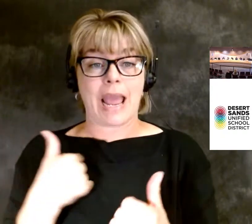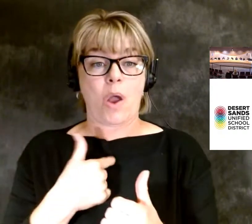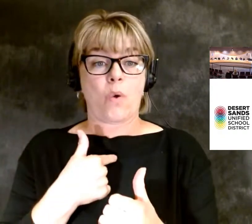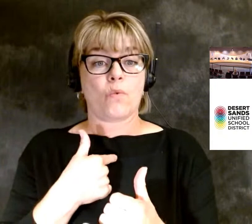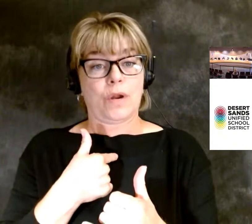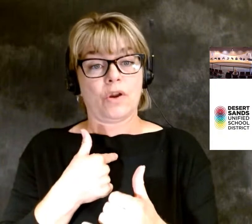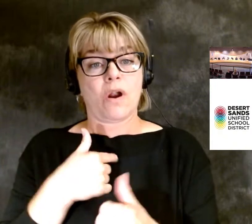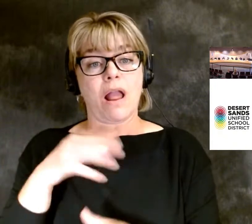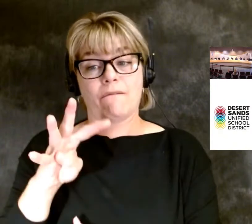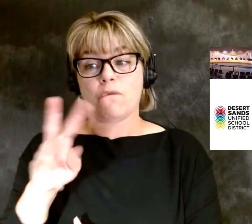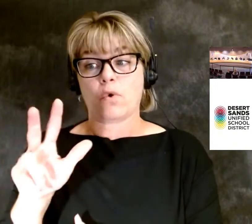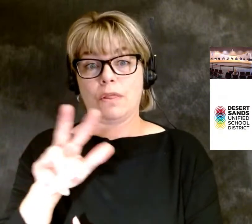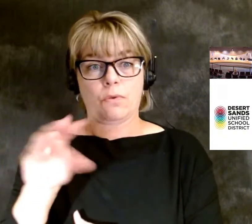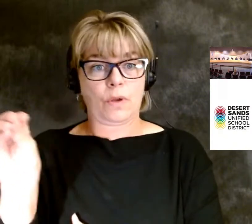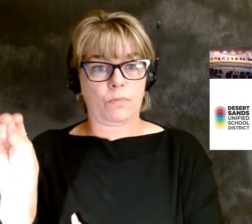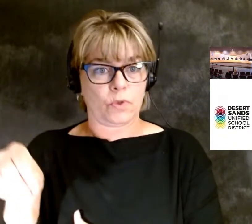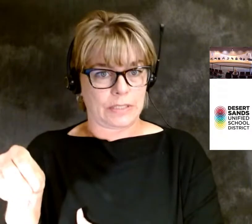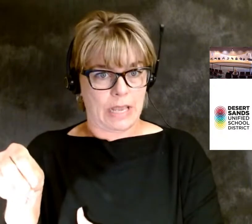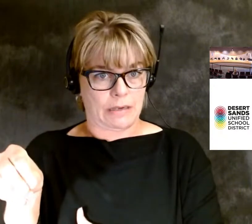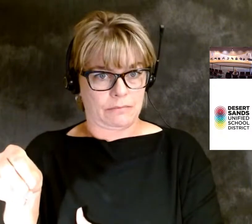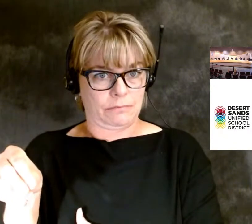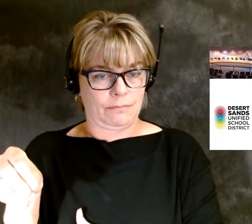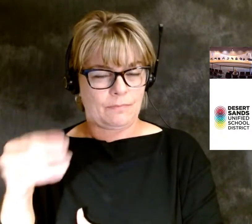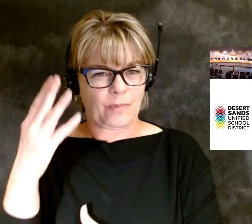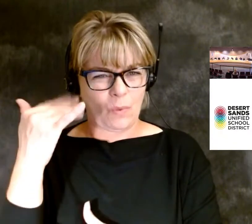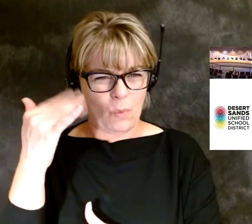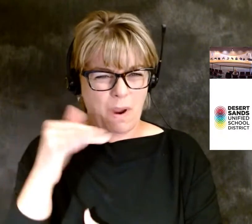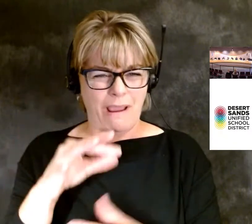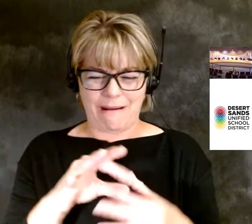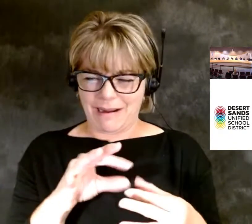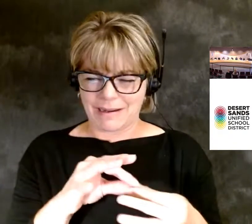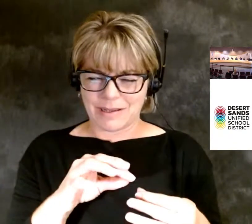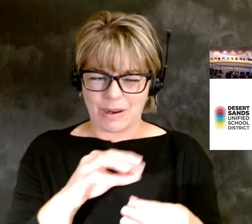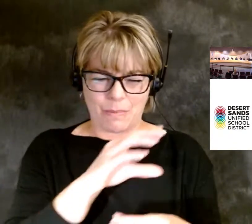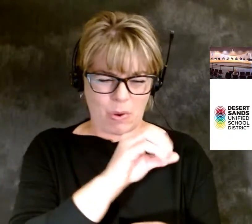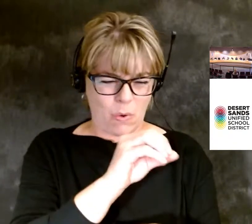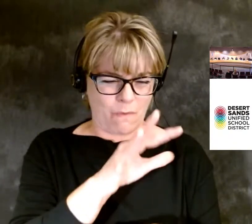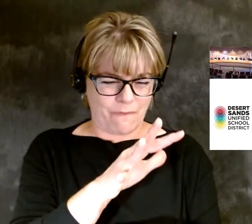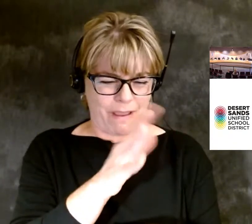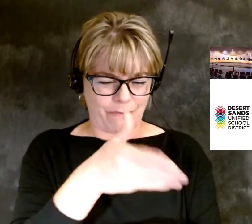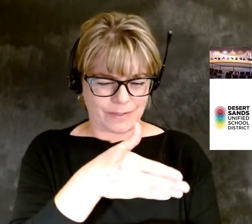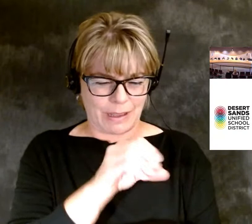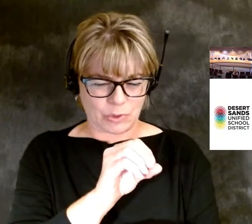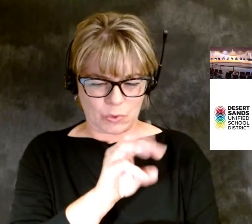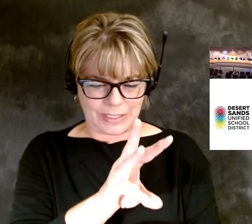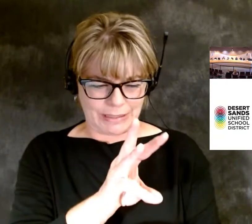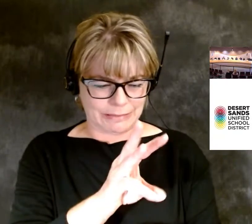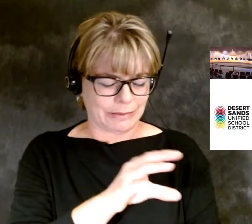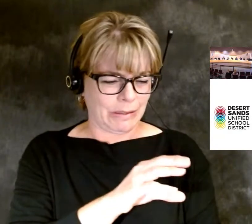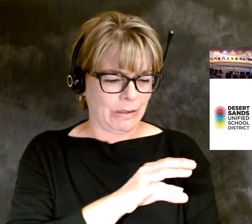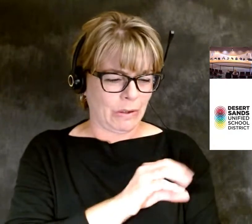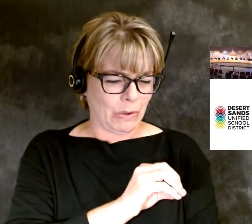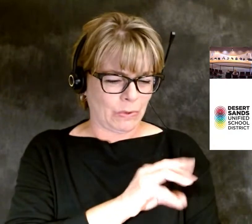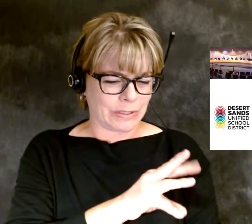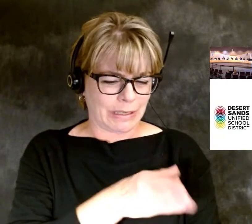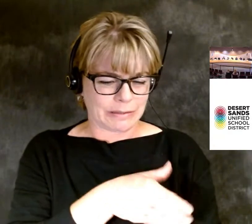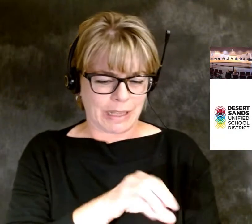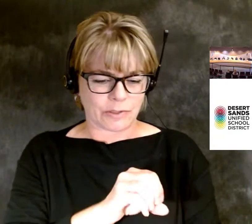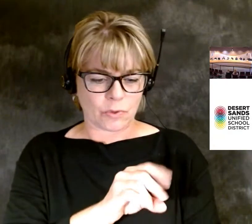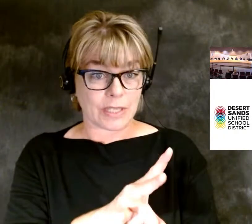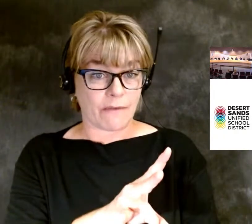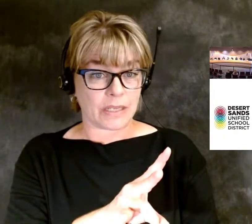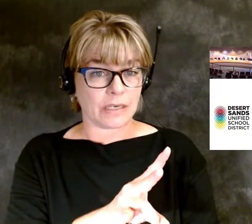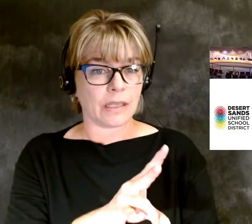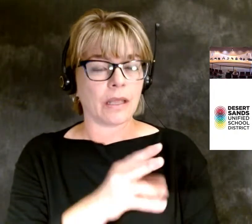Now, why did I talk about the 05-06 and 06-07 years? Is because the recession hit school